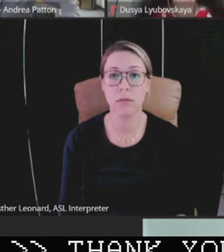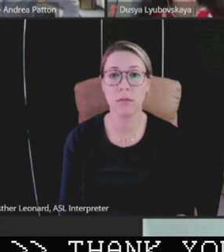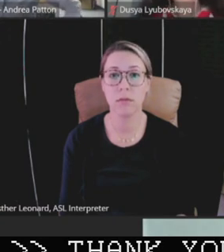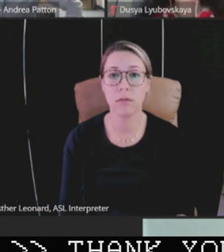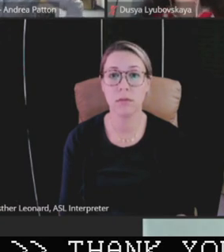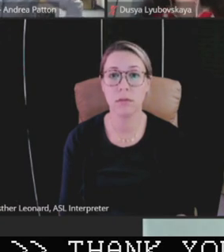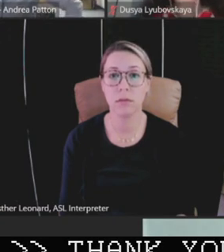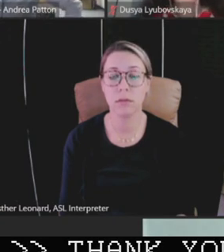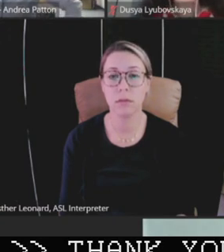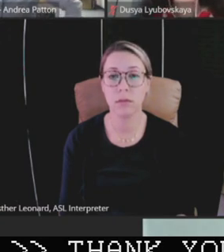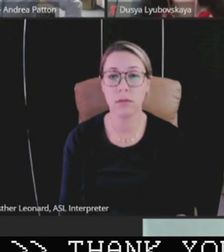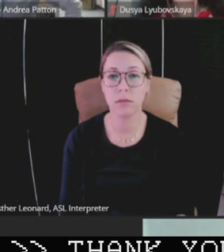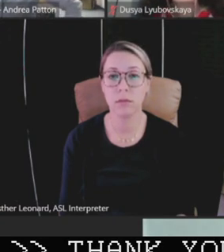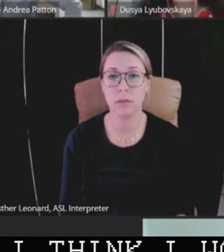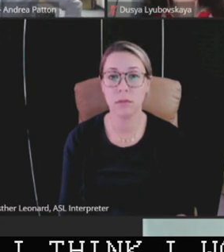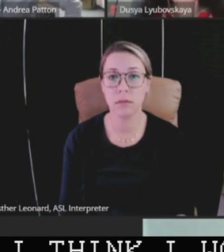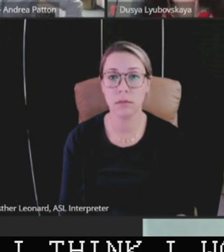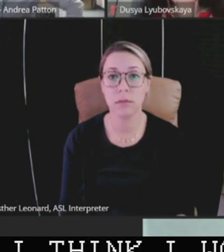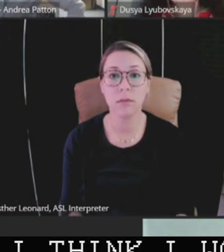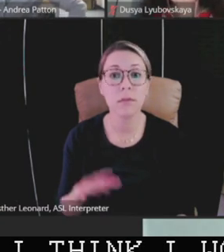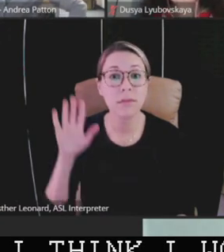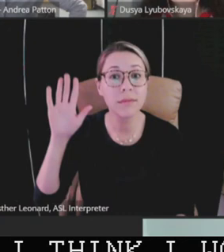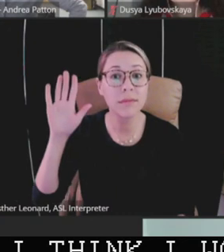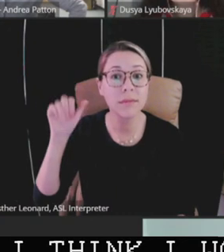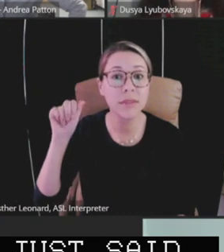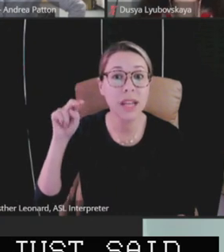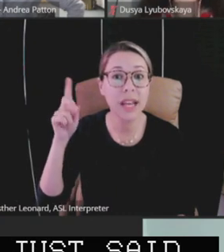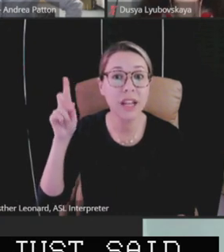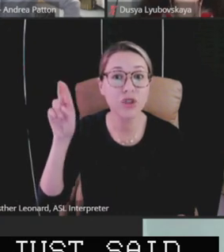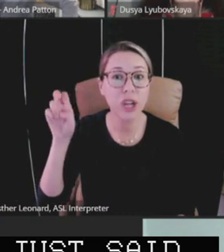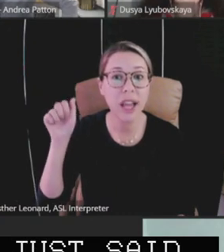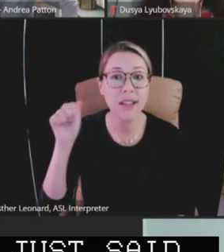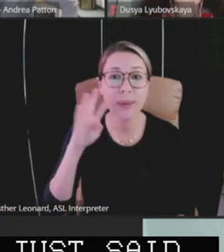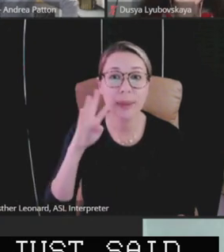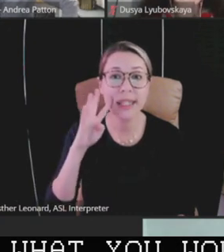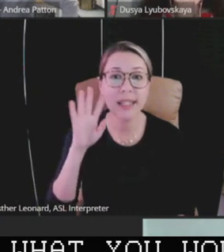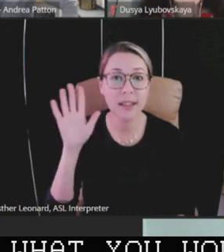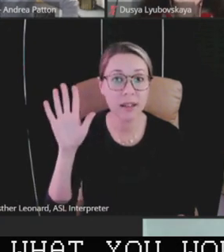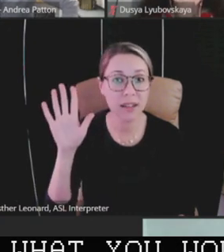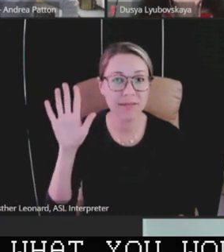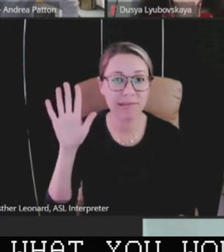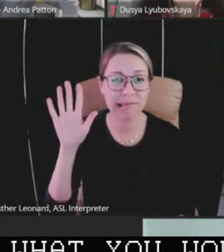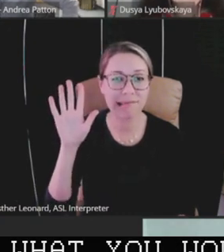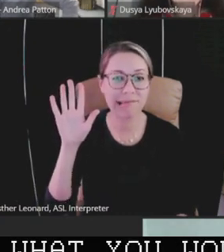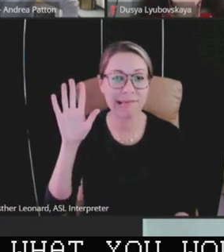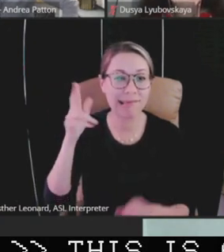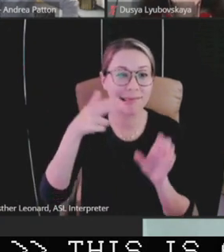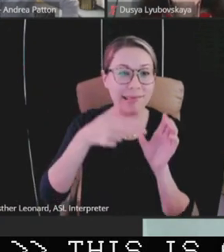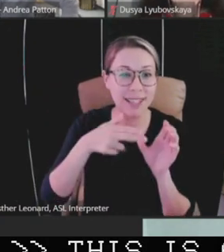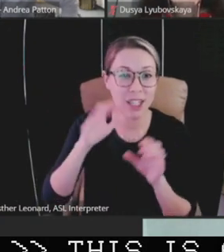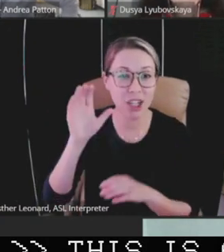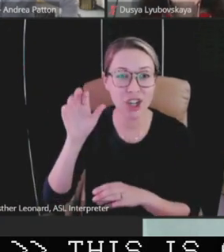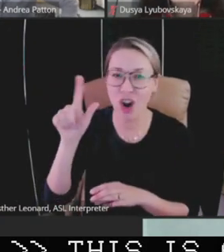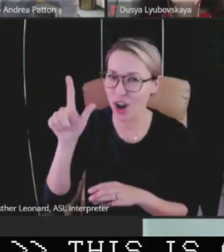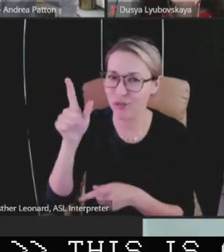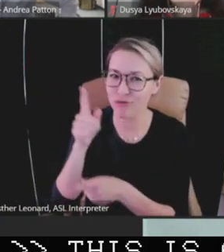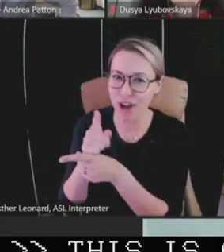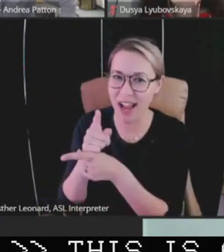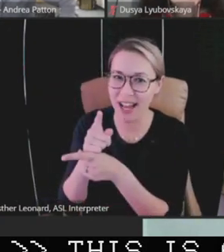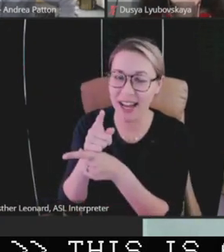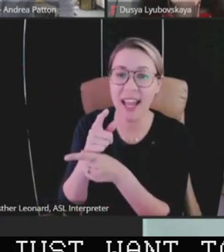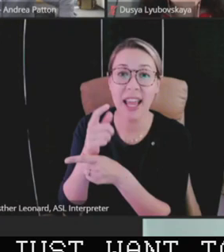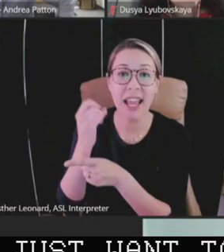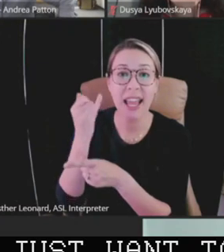suggesting. So what we'd like to do. This is Andrea. Just want to chime in real quick and say, Carl's right that if we took a vote in some